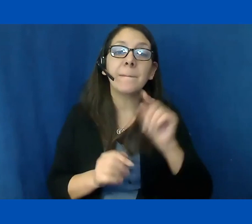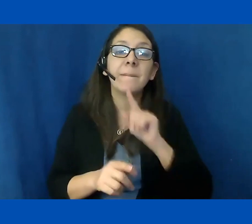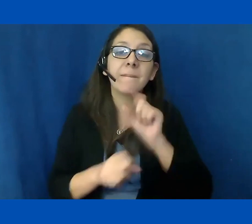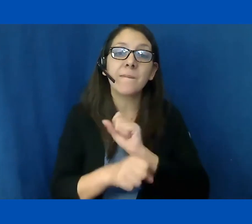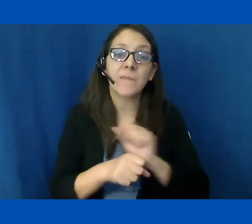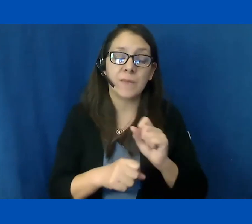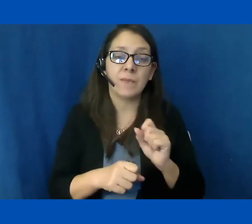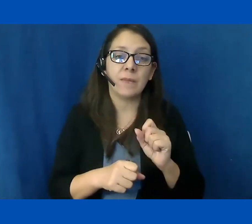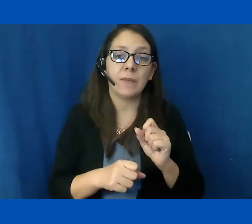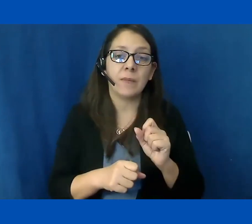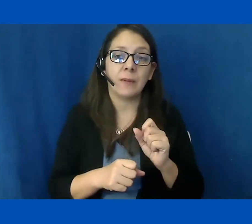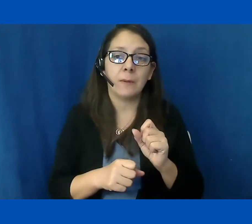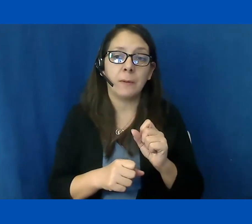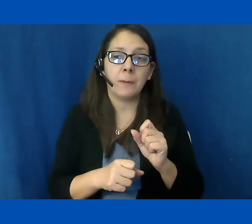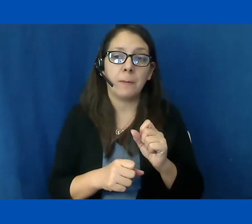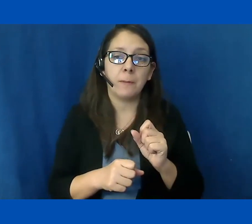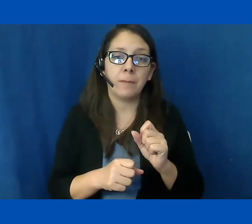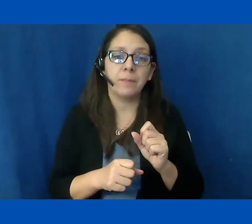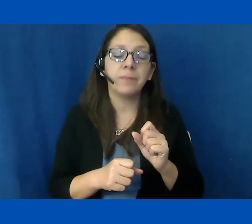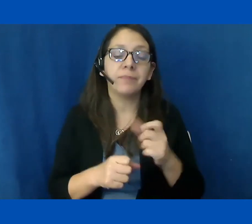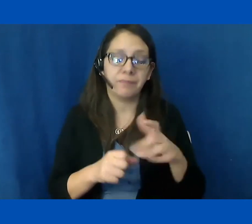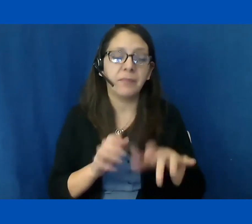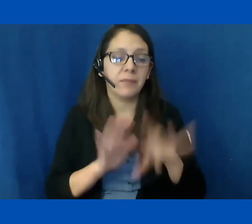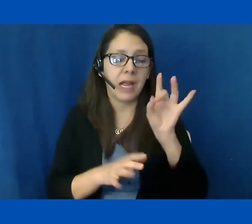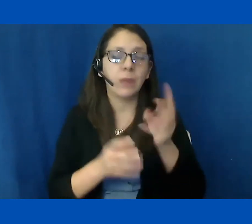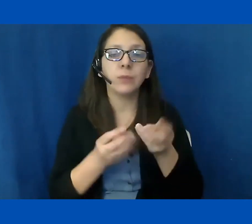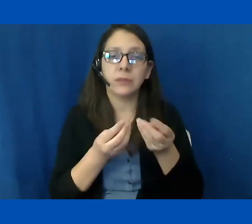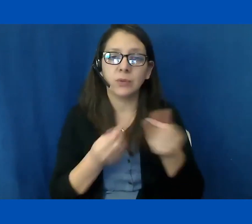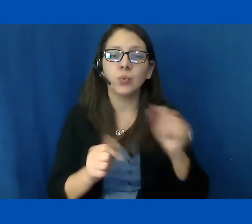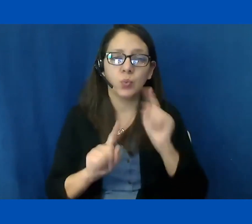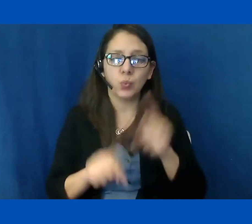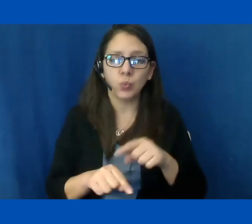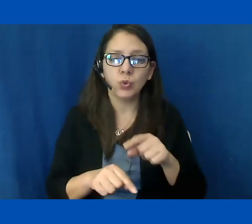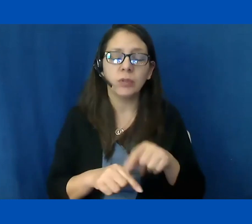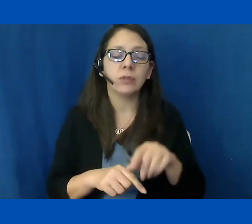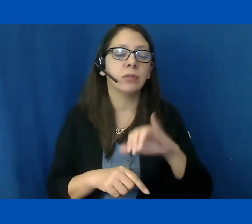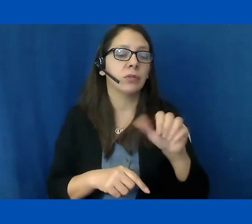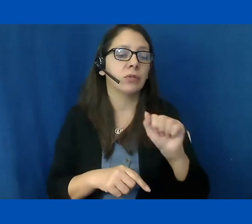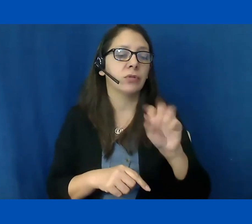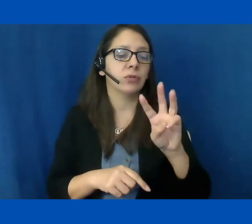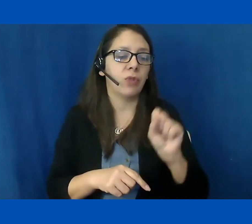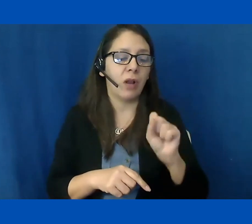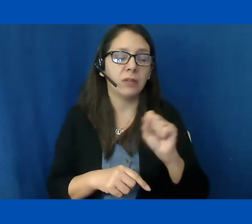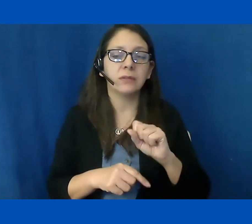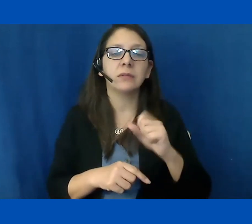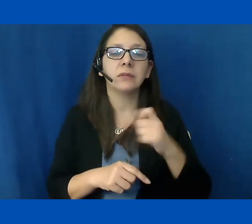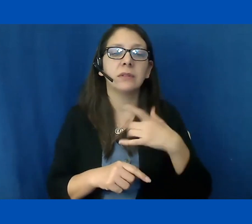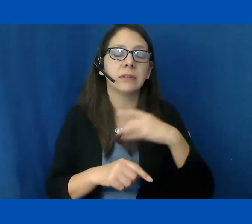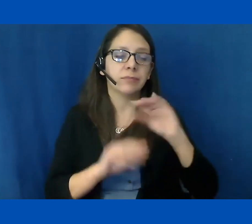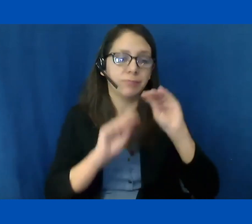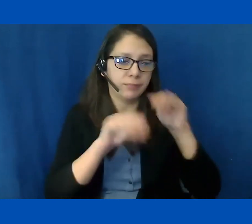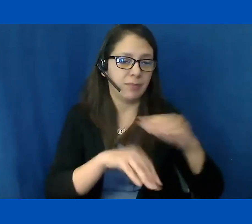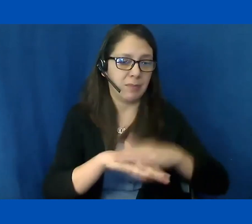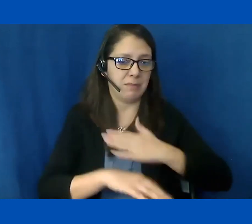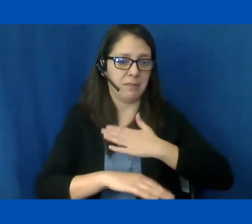work a solution, right? Well, we took JAWS, installed it in my computer, my personal computer, my laptop, and